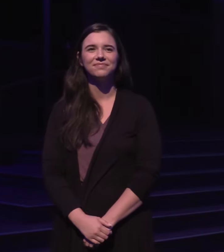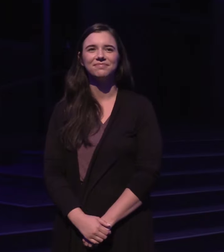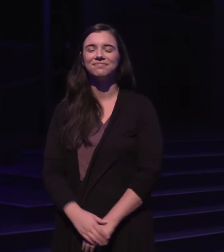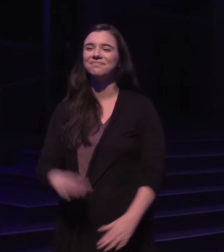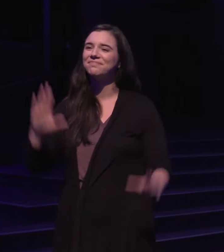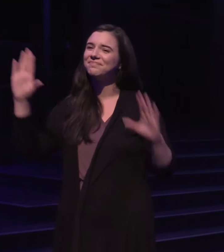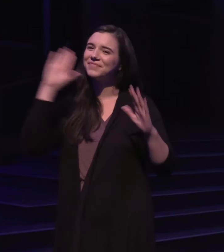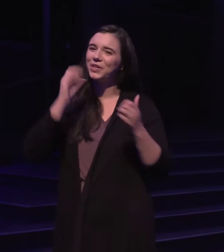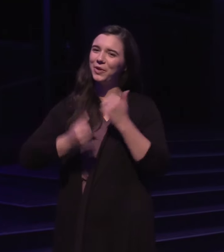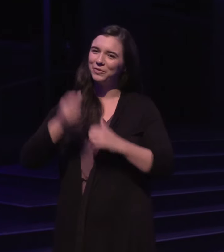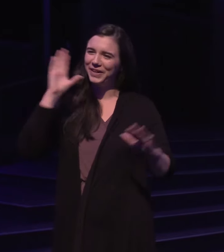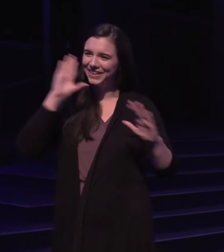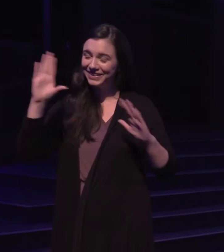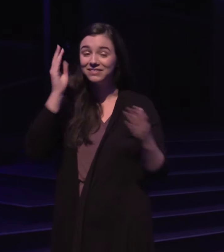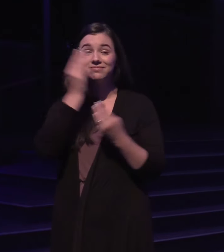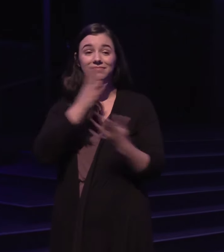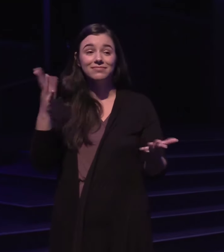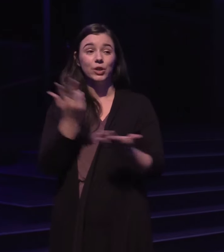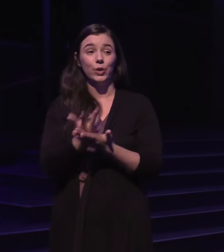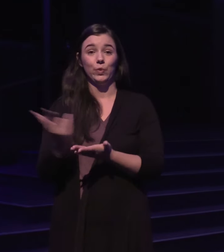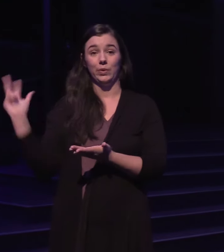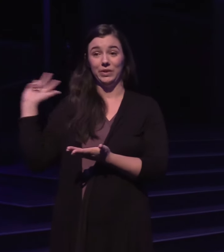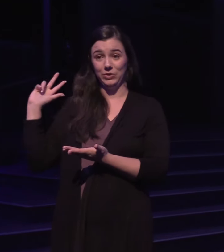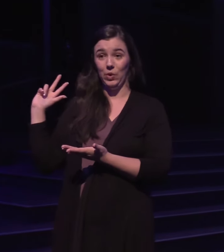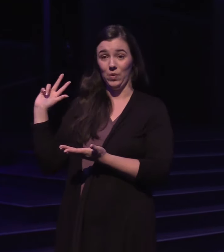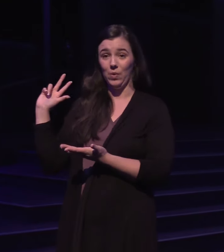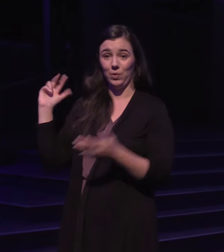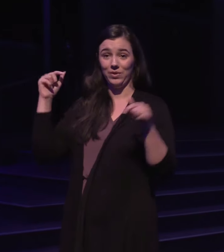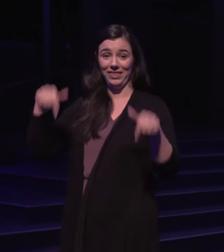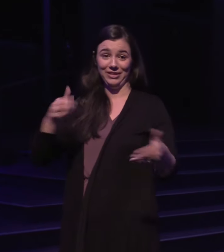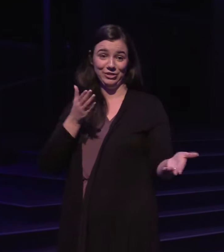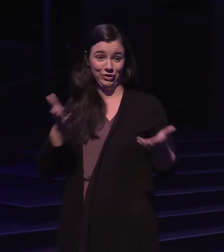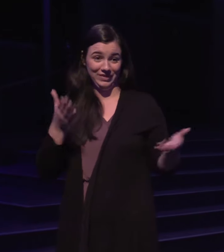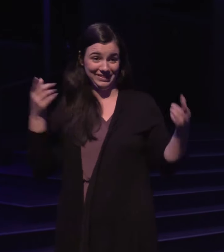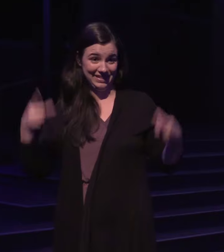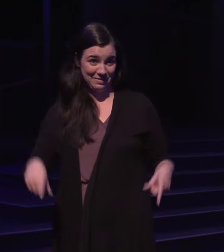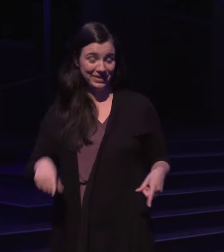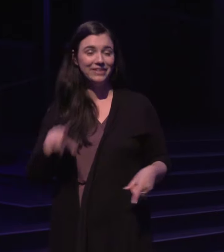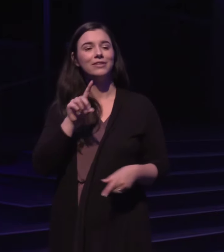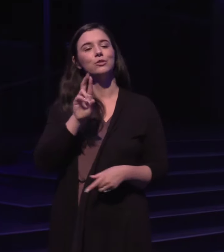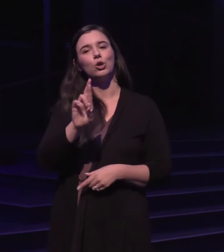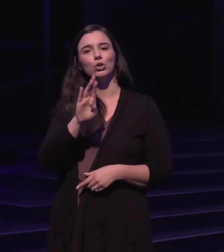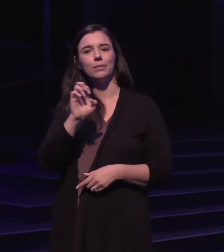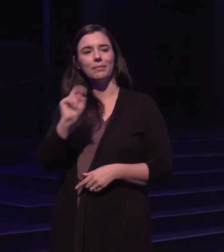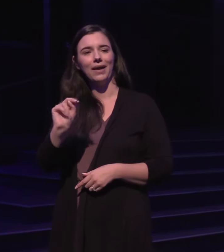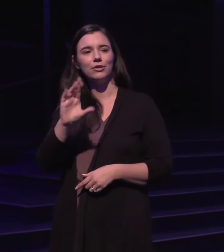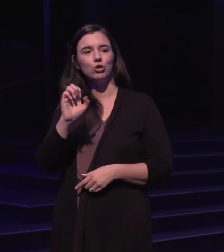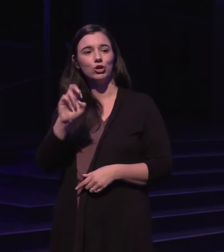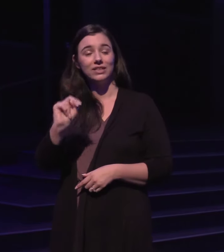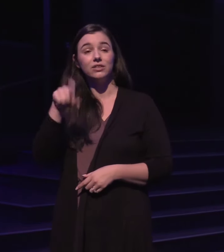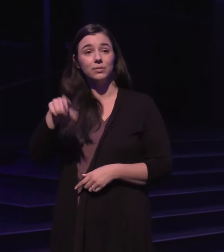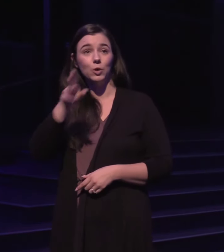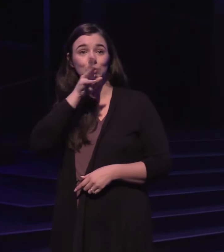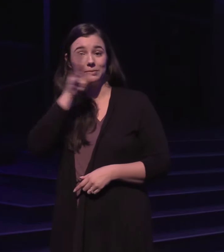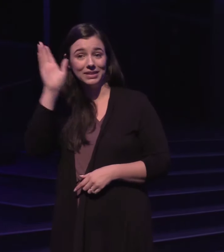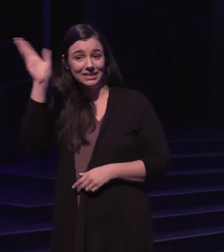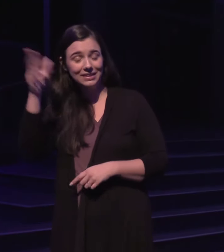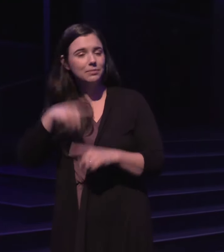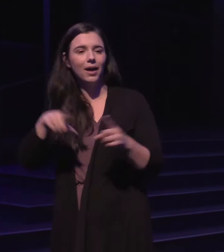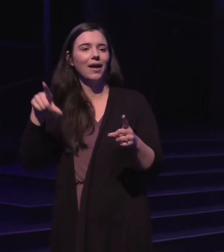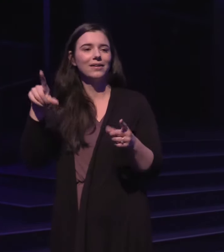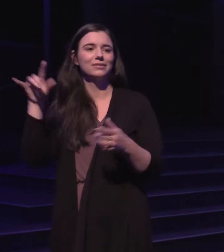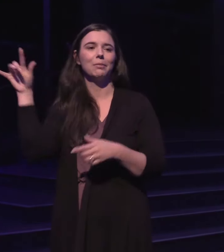Hey everyone, well as you know, 3 weeks ago in this service, Dr. Ben Carson was supposed to speak,